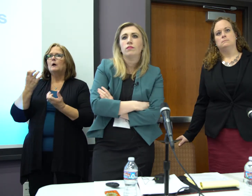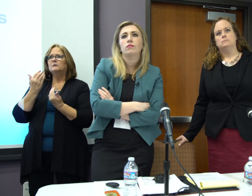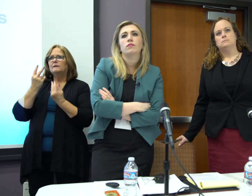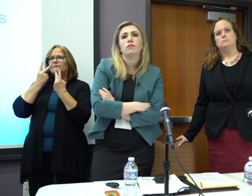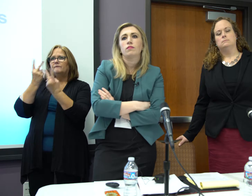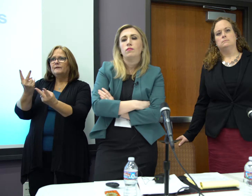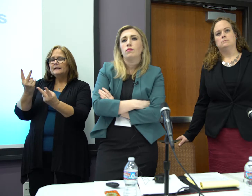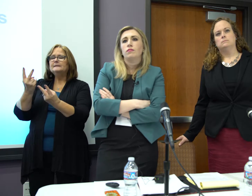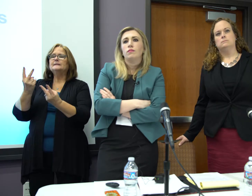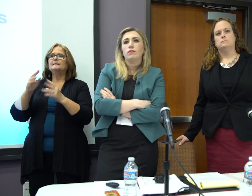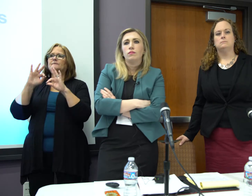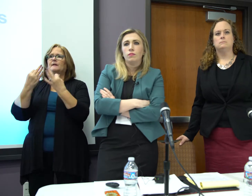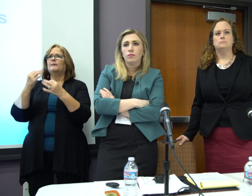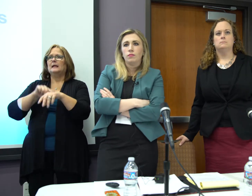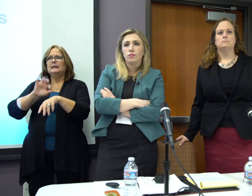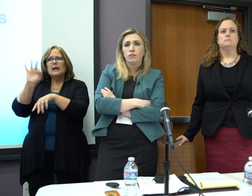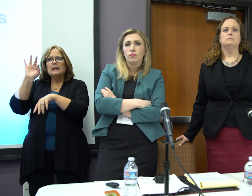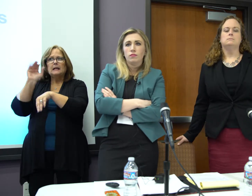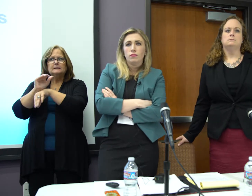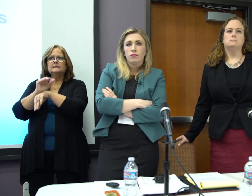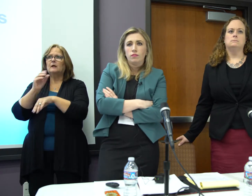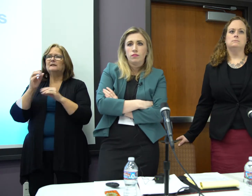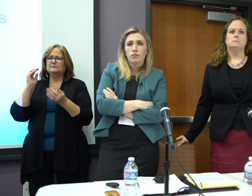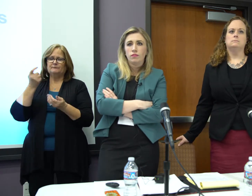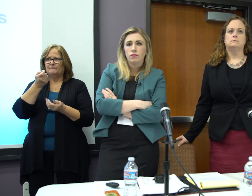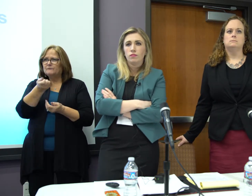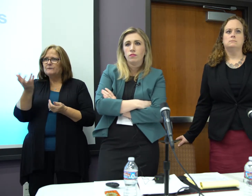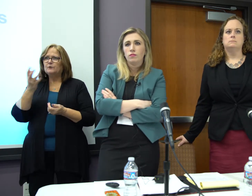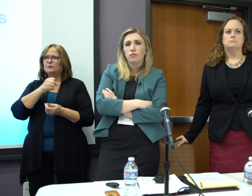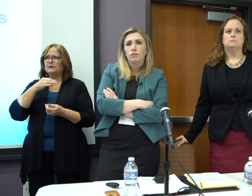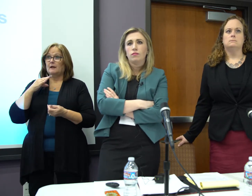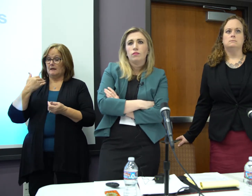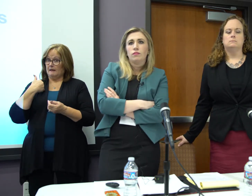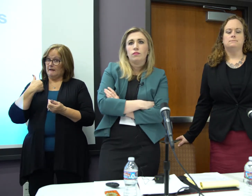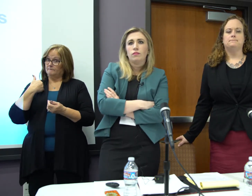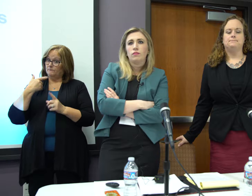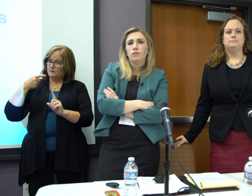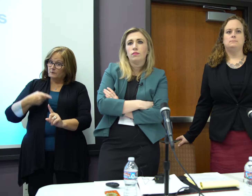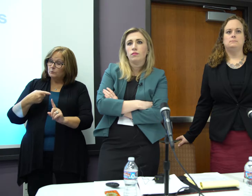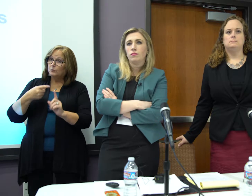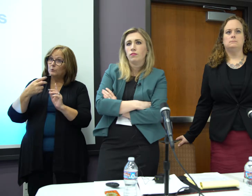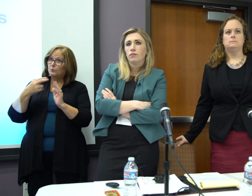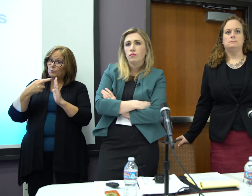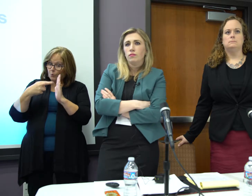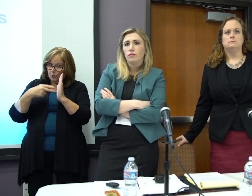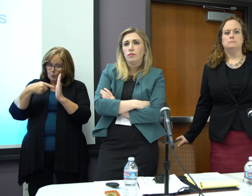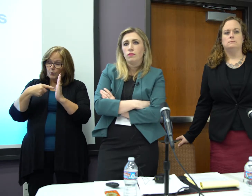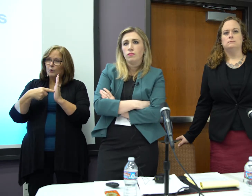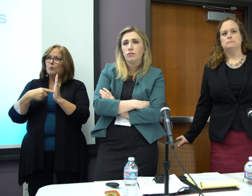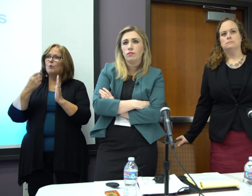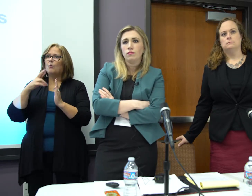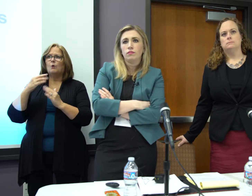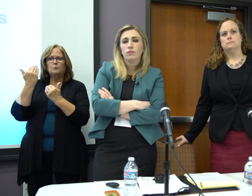very little staff available to go to help them do that. Are there any provisions in this rule that, are